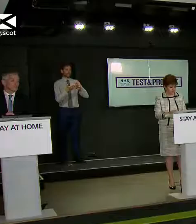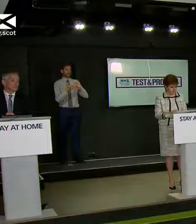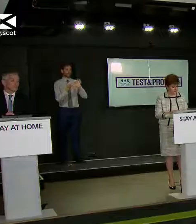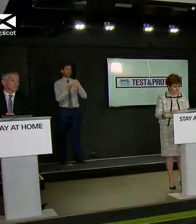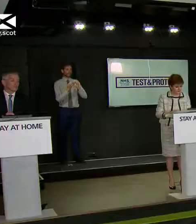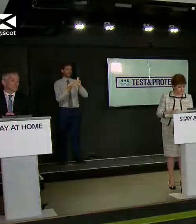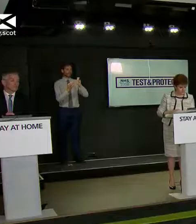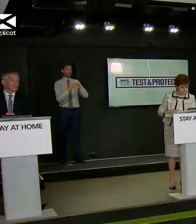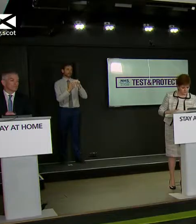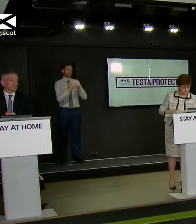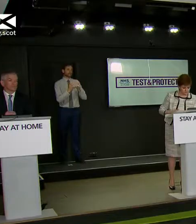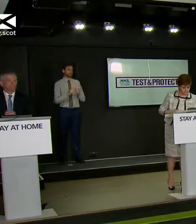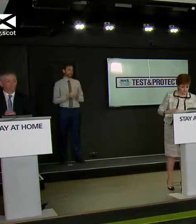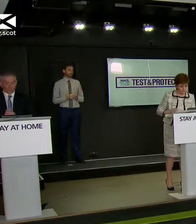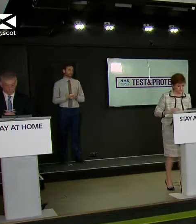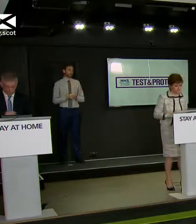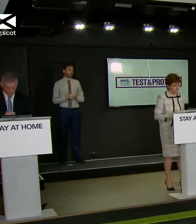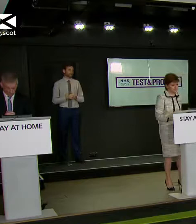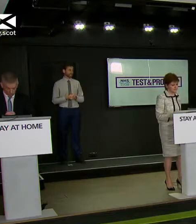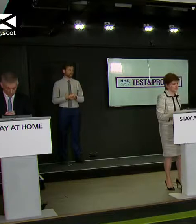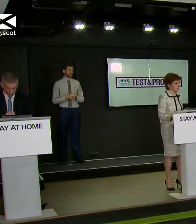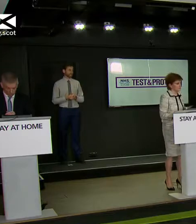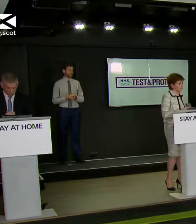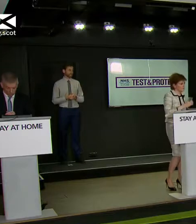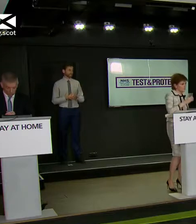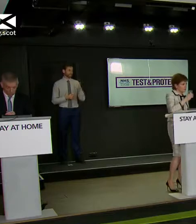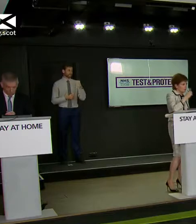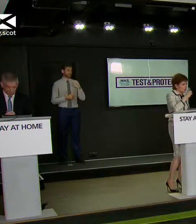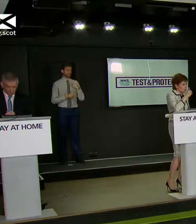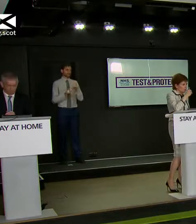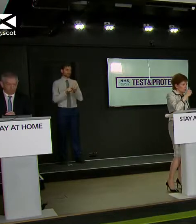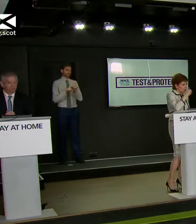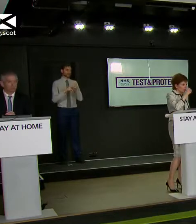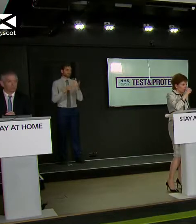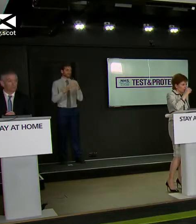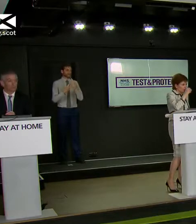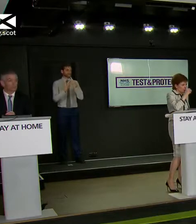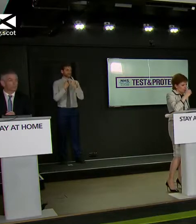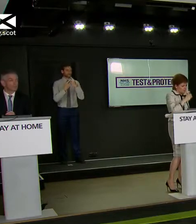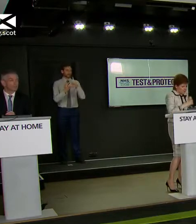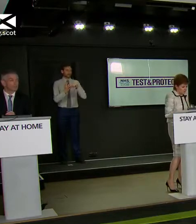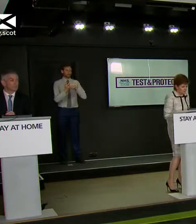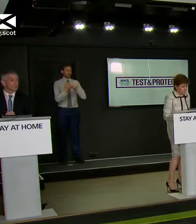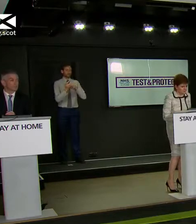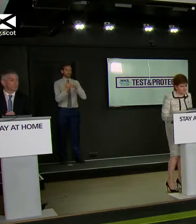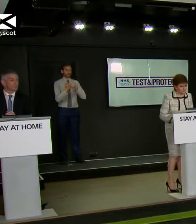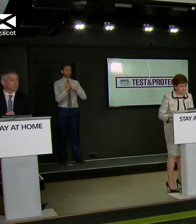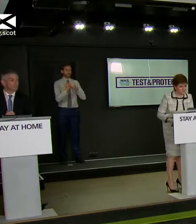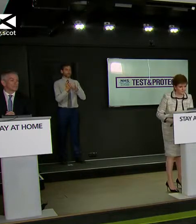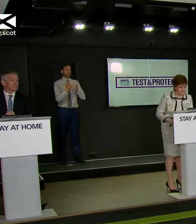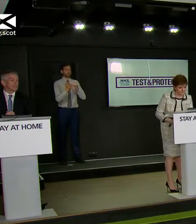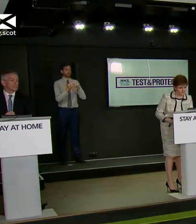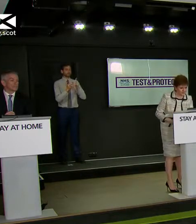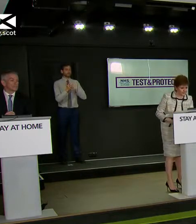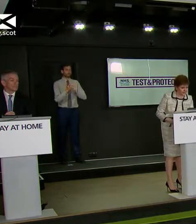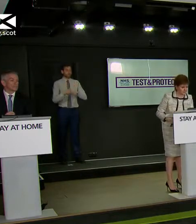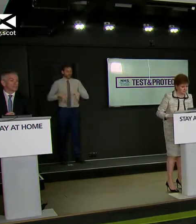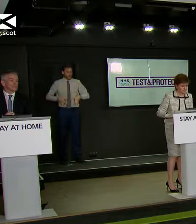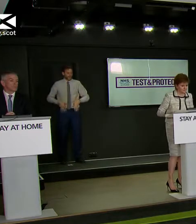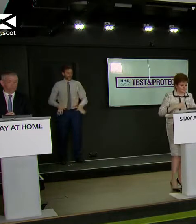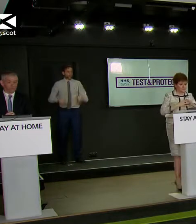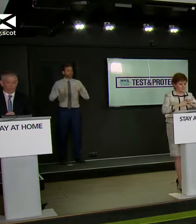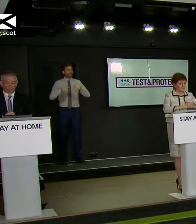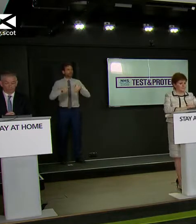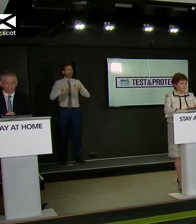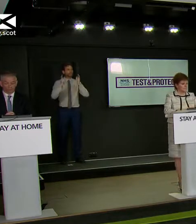Thank you, First Minister. I too have been speaking to Gillian Russell, the kilt shop manager who fitted the Nike